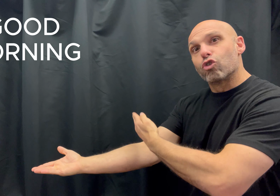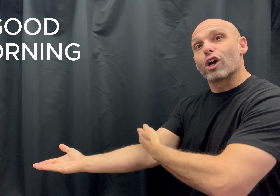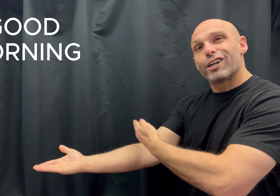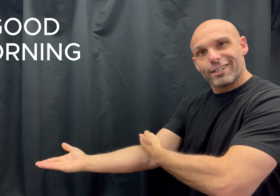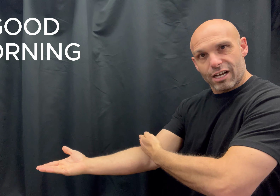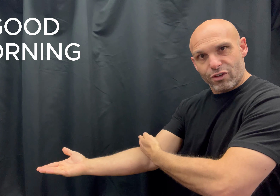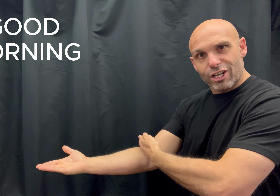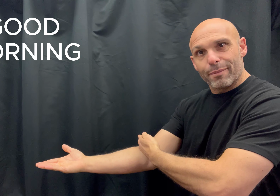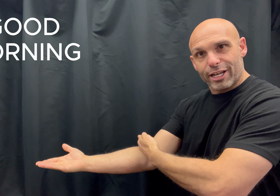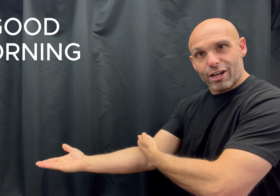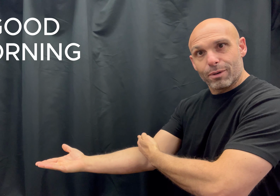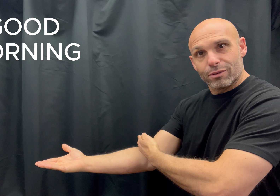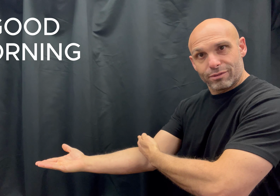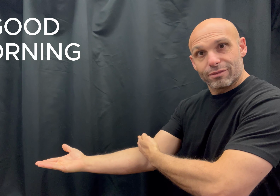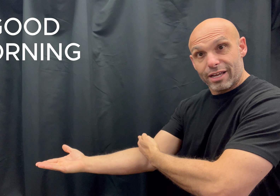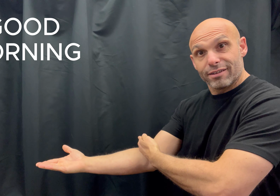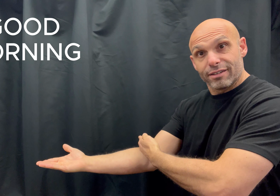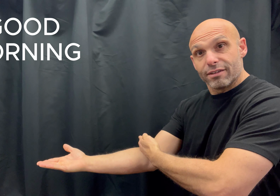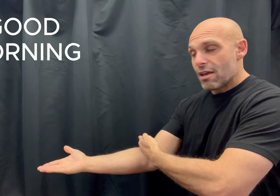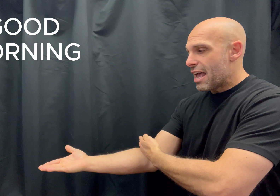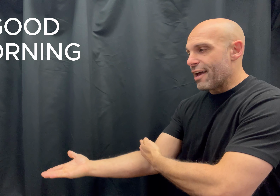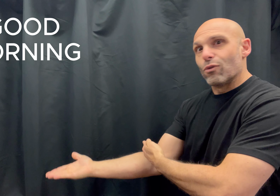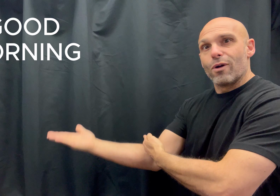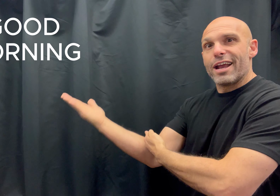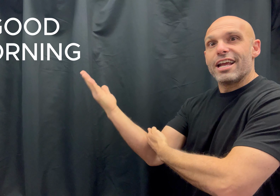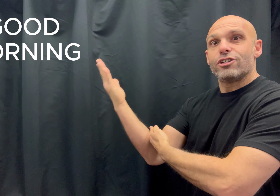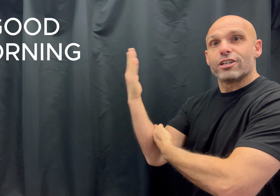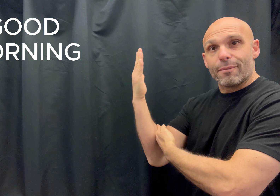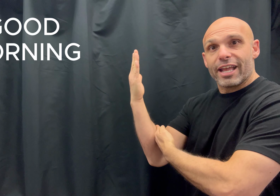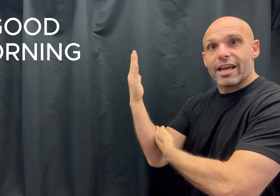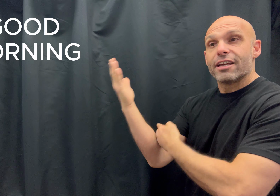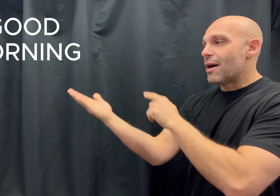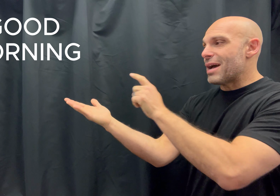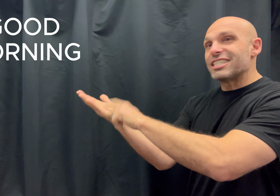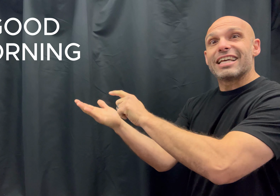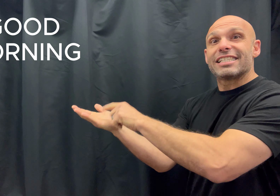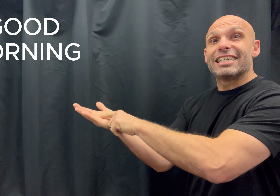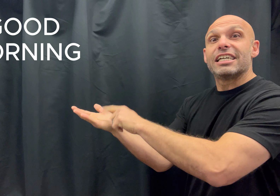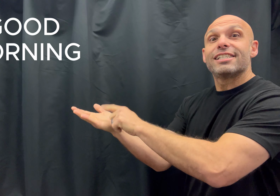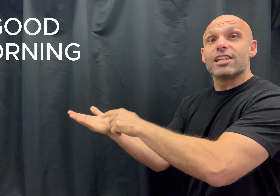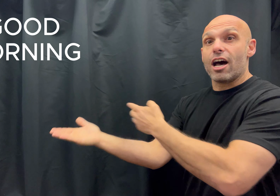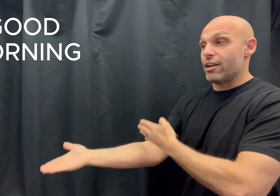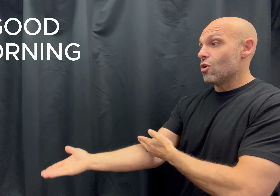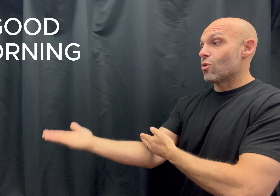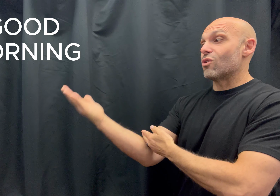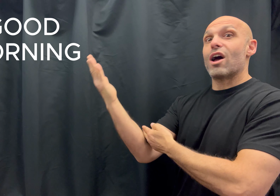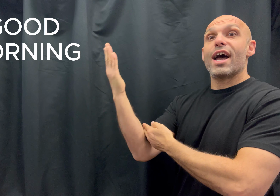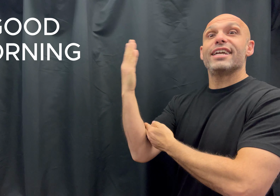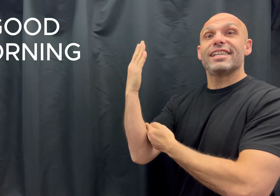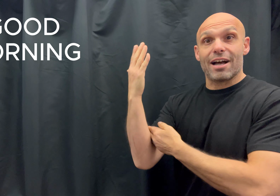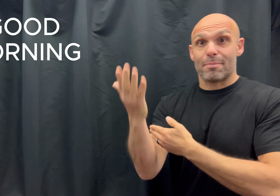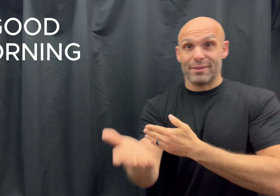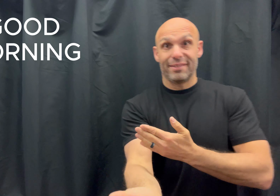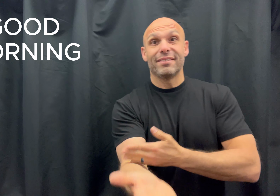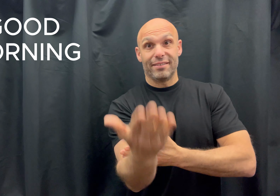crook of your dominant elbow, right? And raise your dominant hand. Imagine that's the sun rising up, okay?